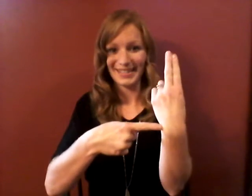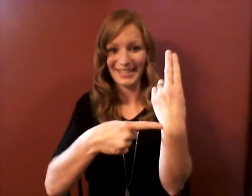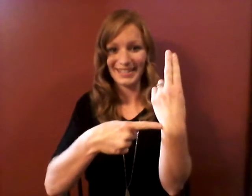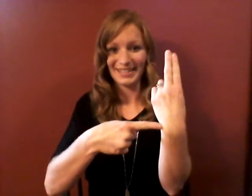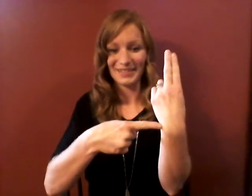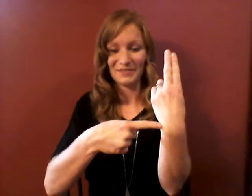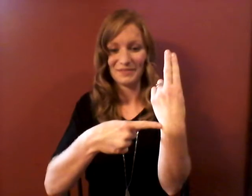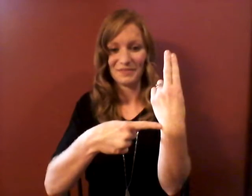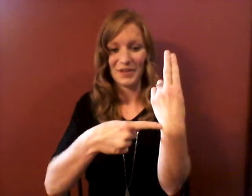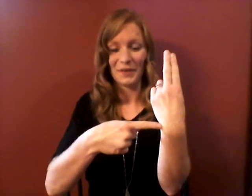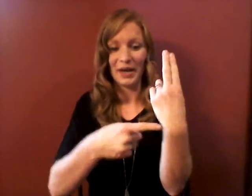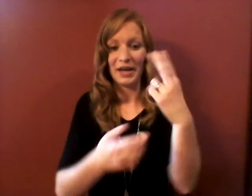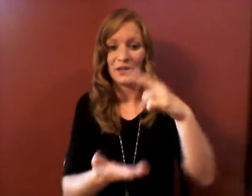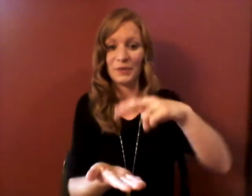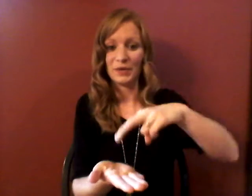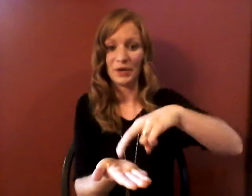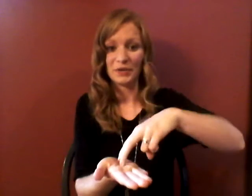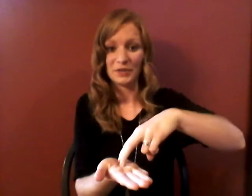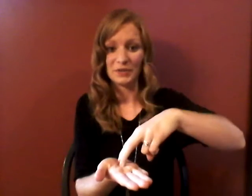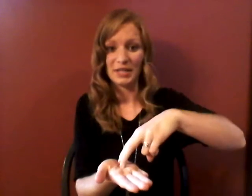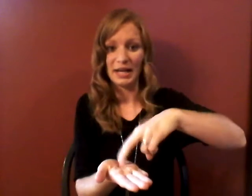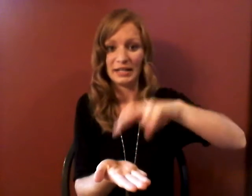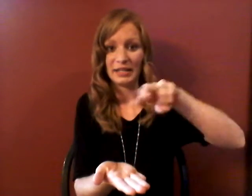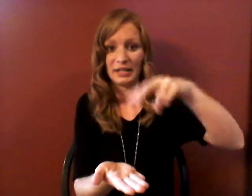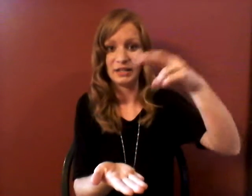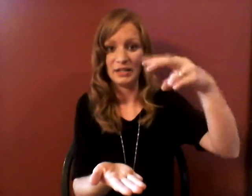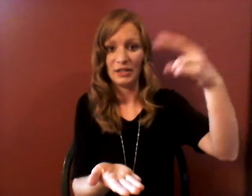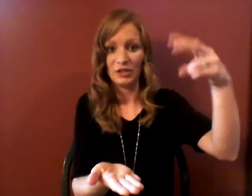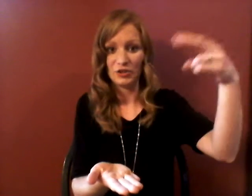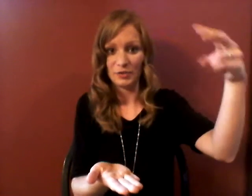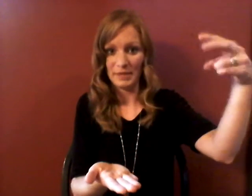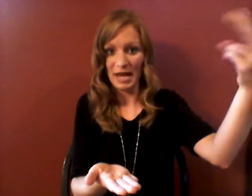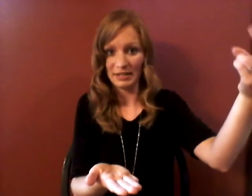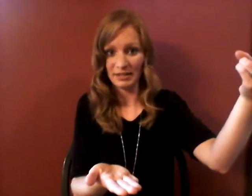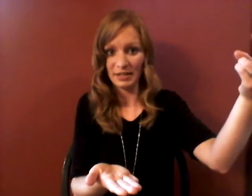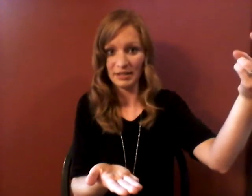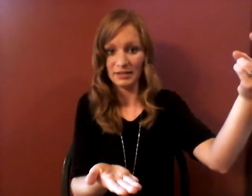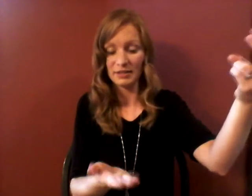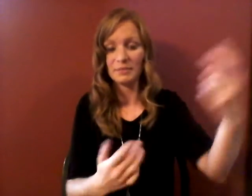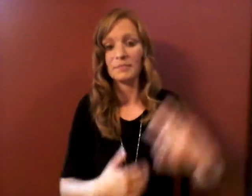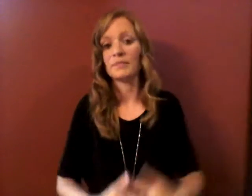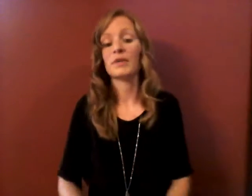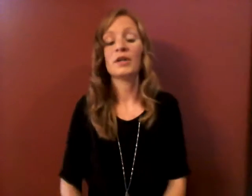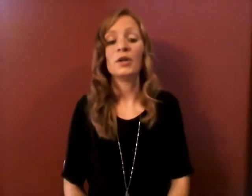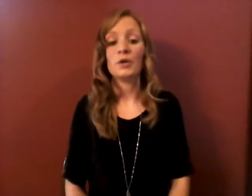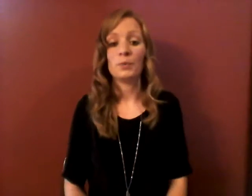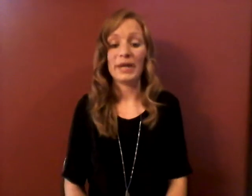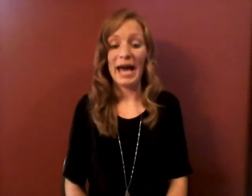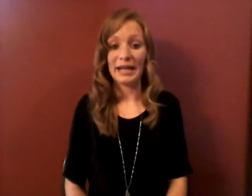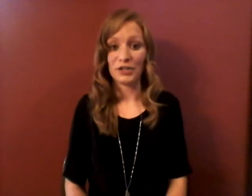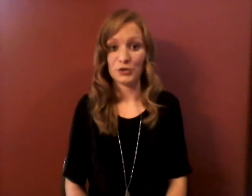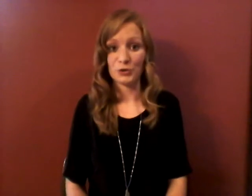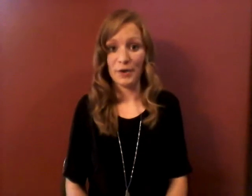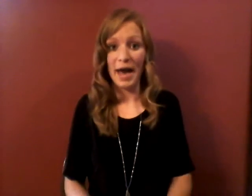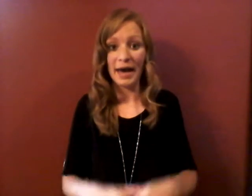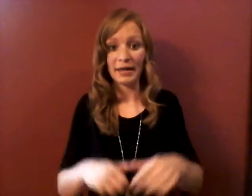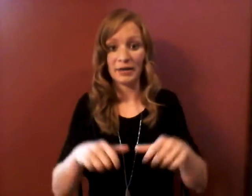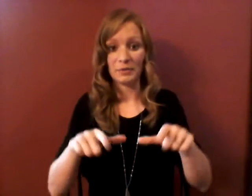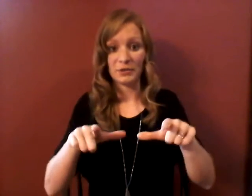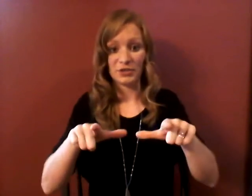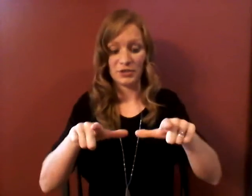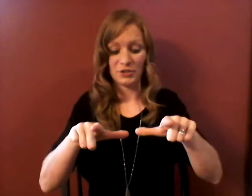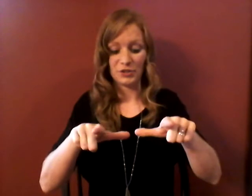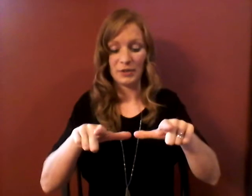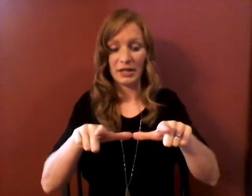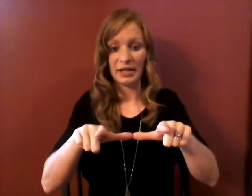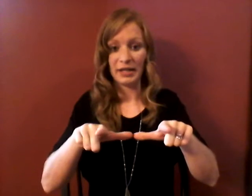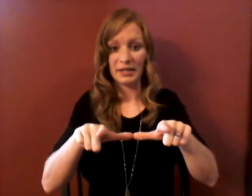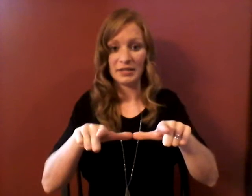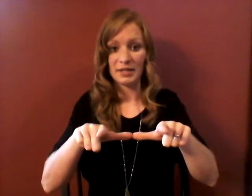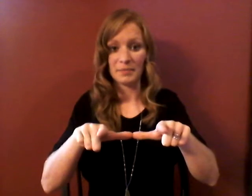Gymnastics. Okay, you can also sign it gymnastics. We added track, which is the 2 L hands, thumb